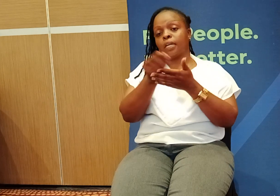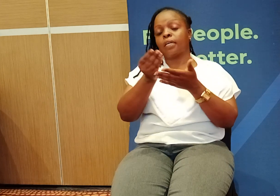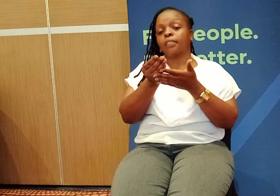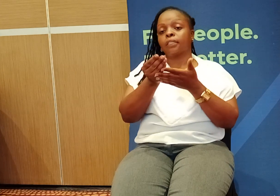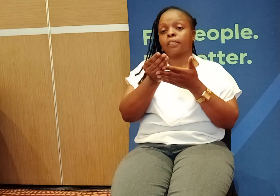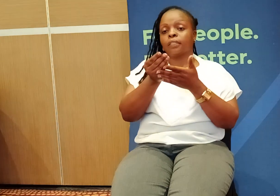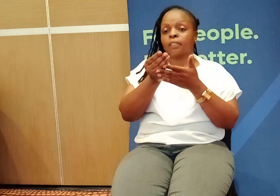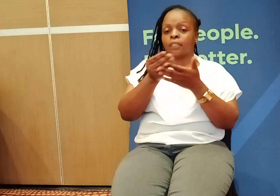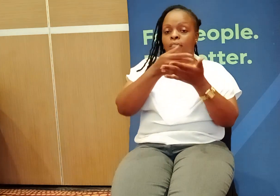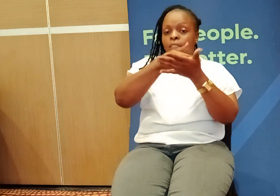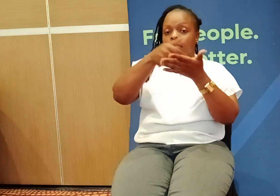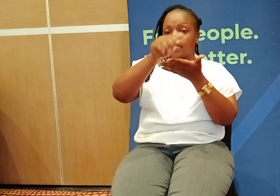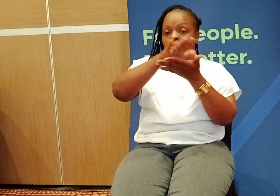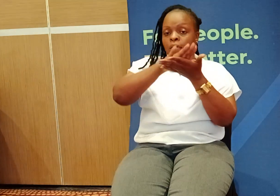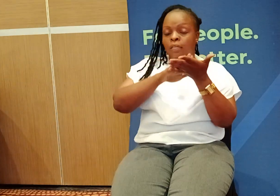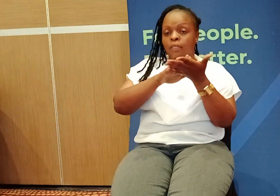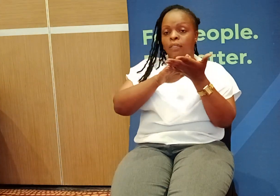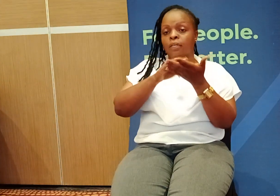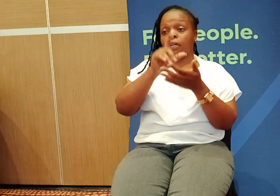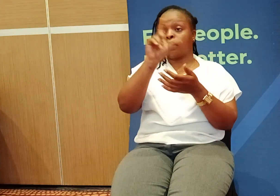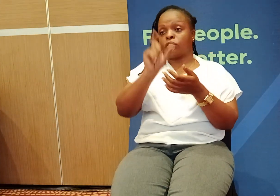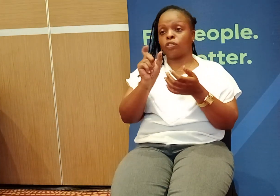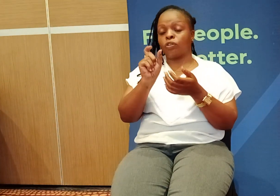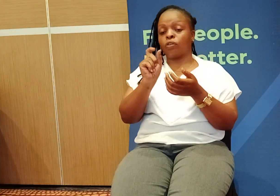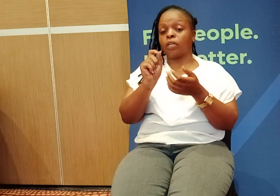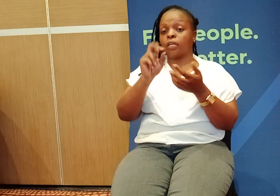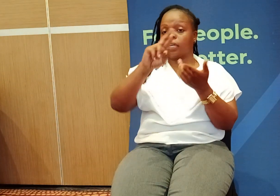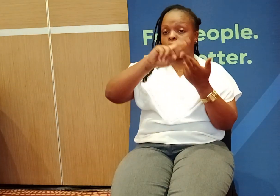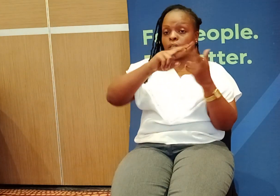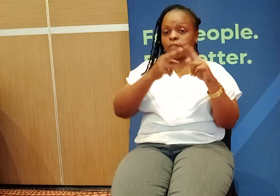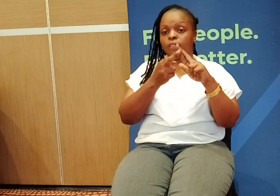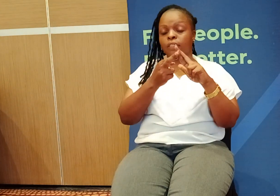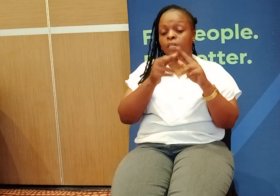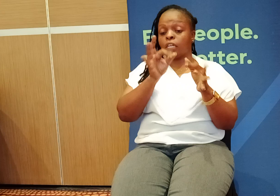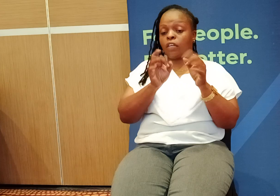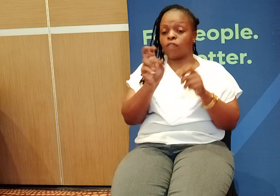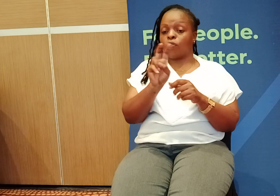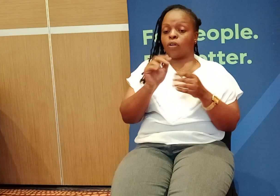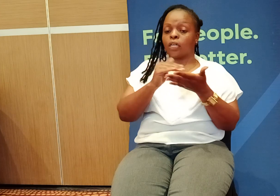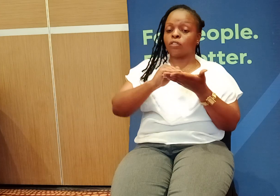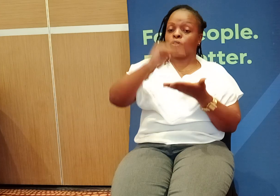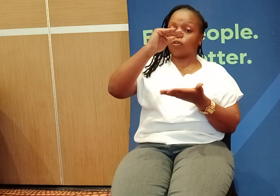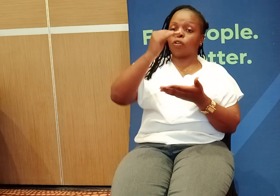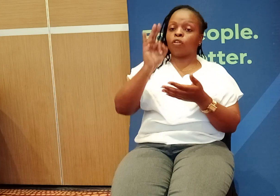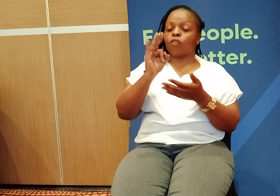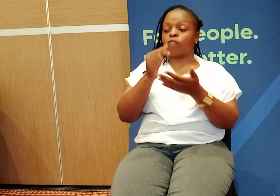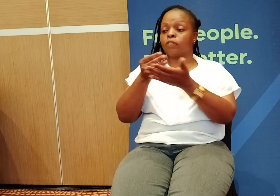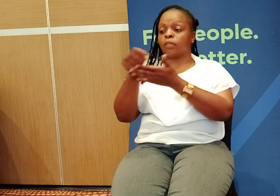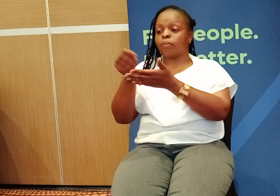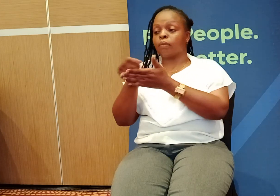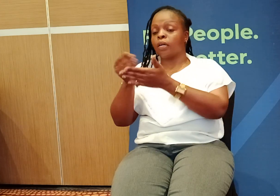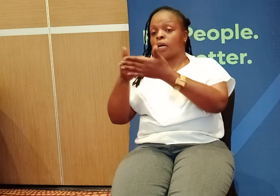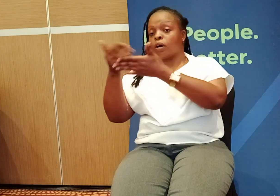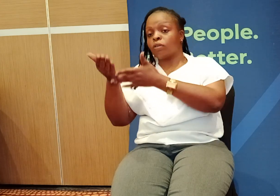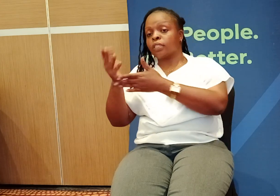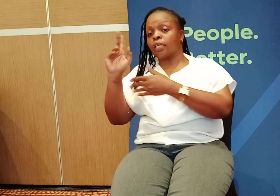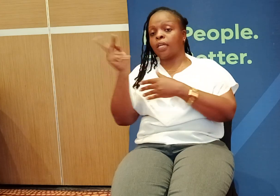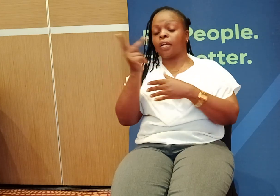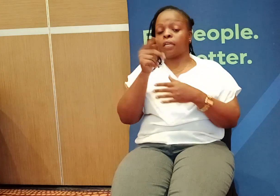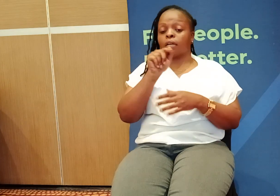Scaling regional reference, I think if you just look at the growth of our subsidiaries outside of Kenya for that period,